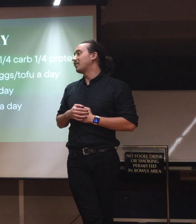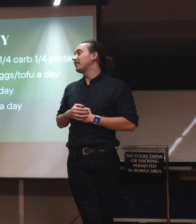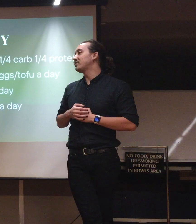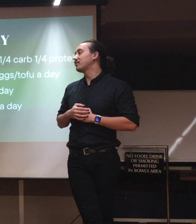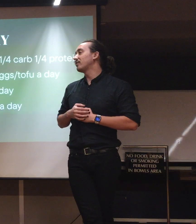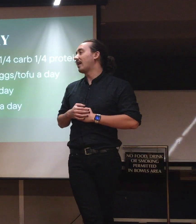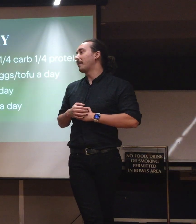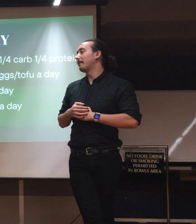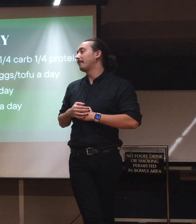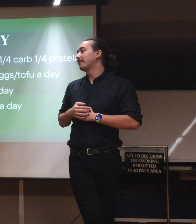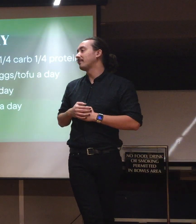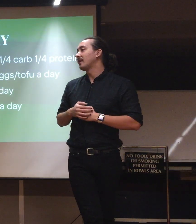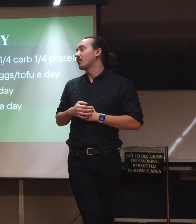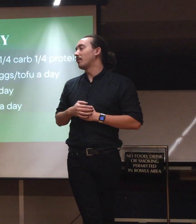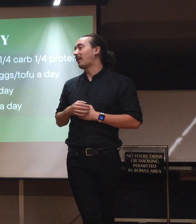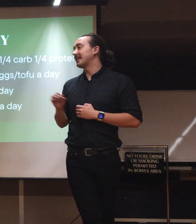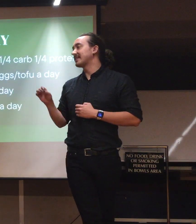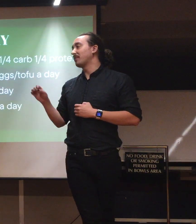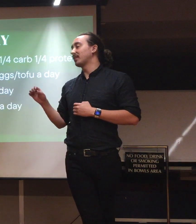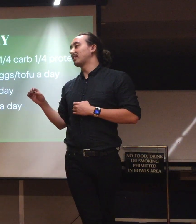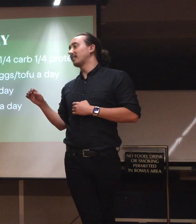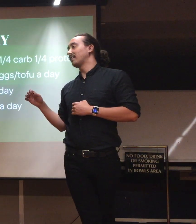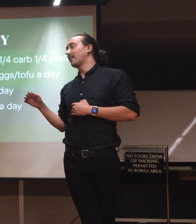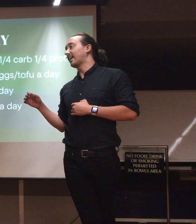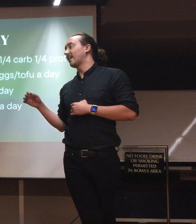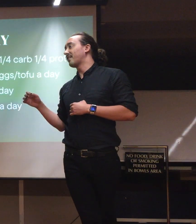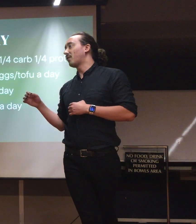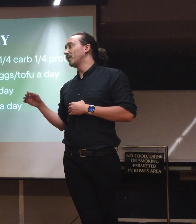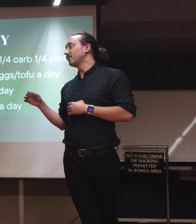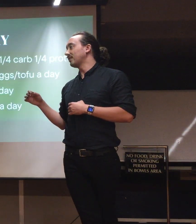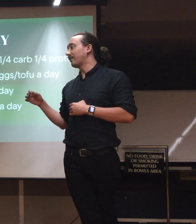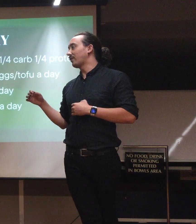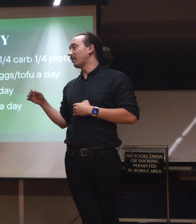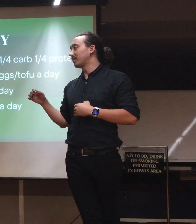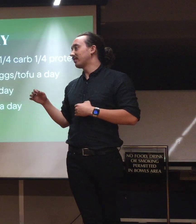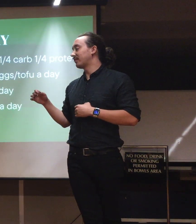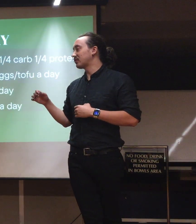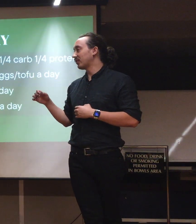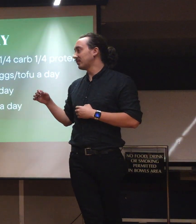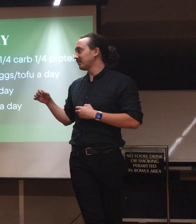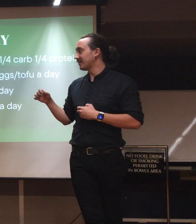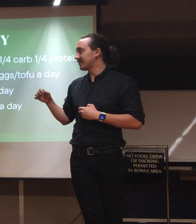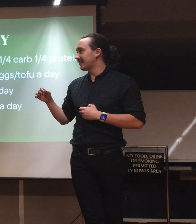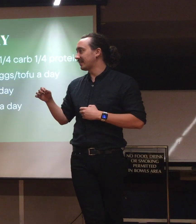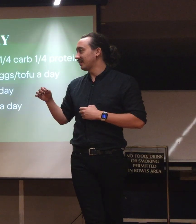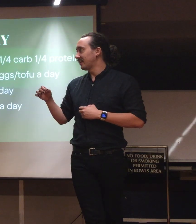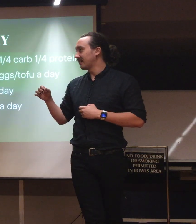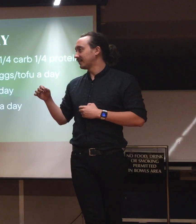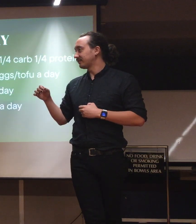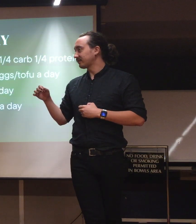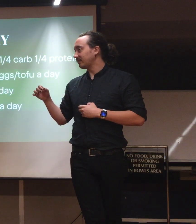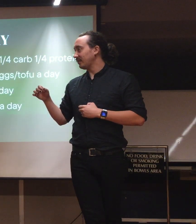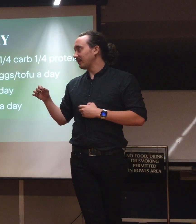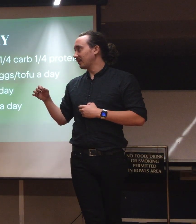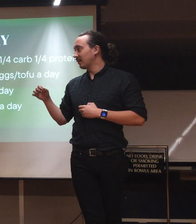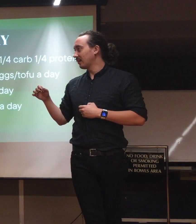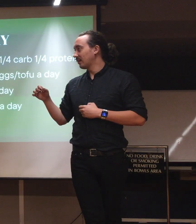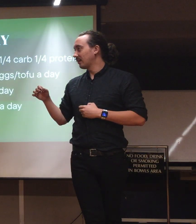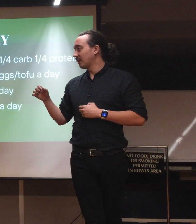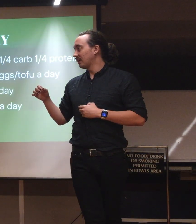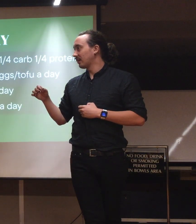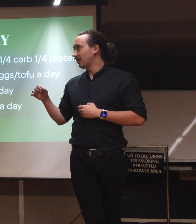Yeah, you don't need to replace that with another oil if you've got it with the fish oil. Does that?